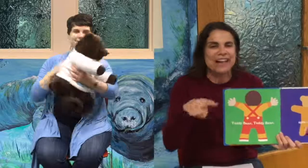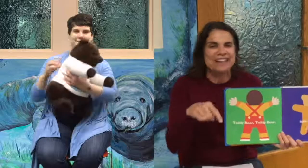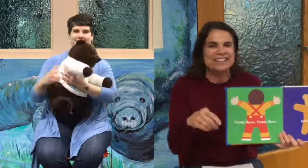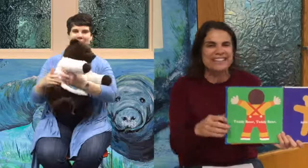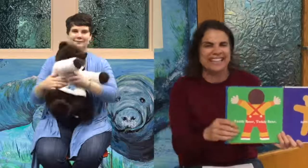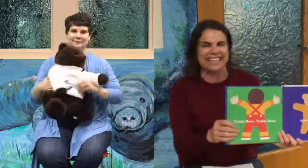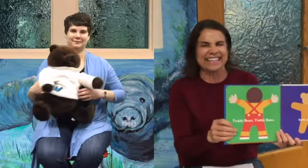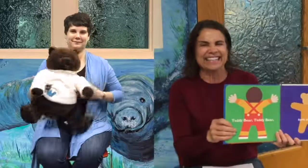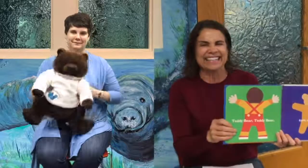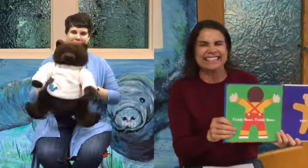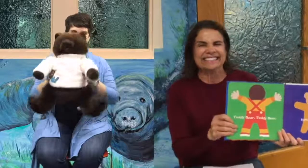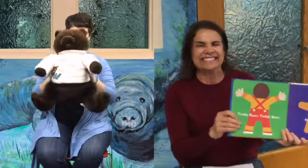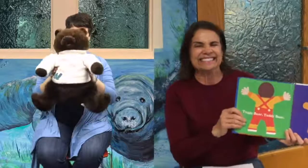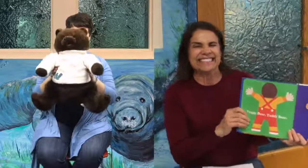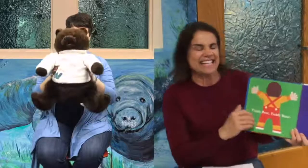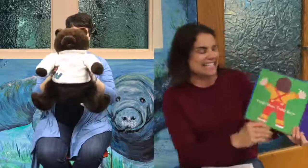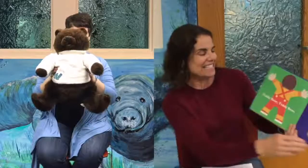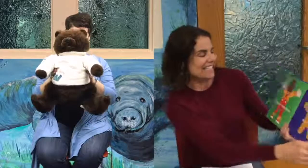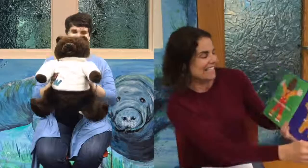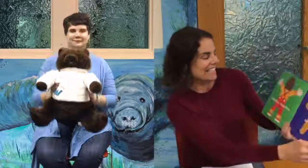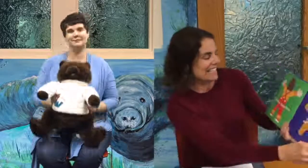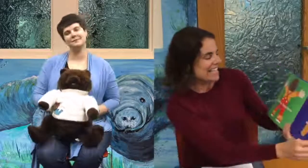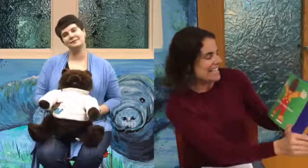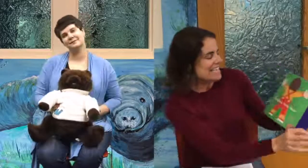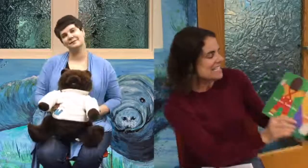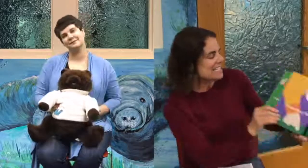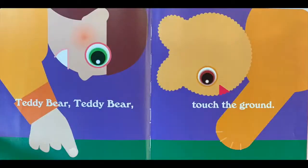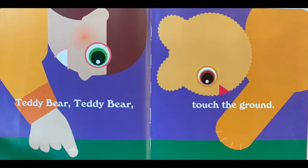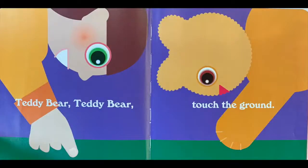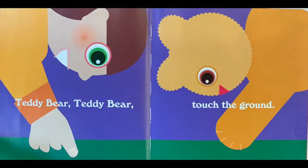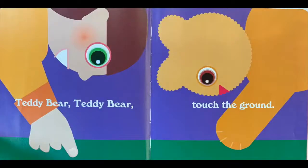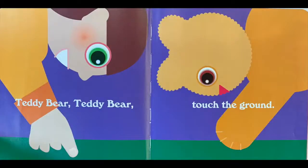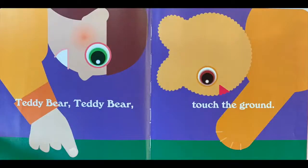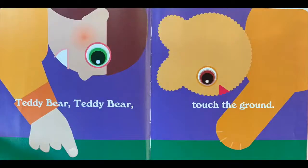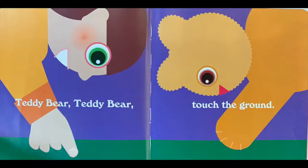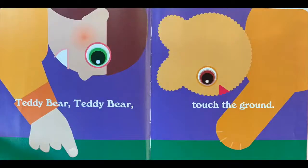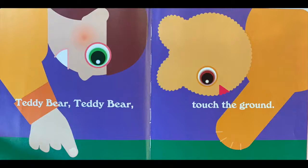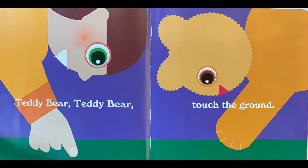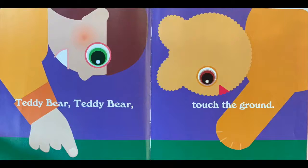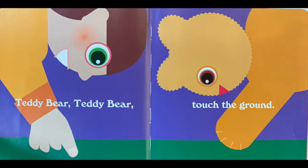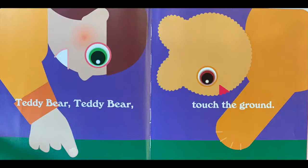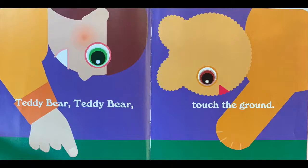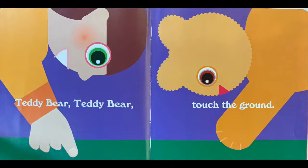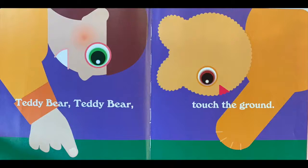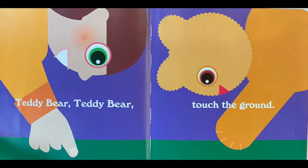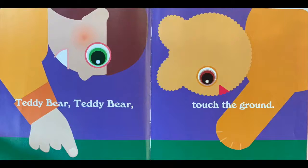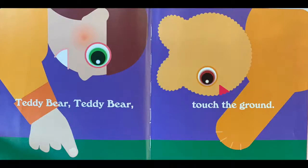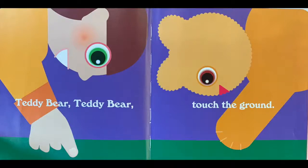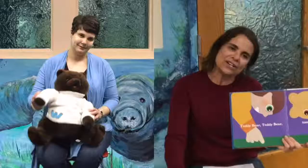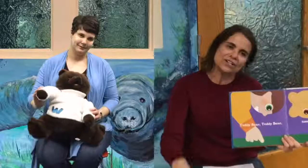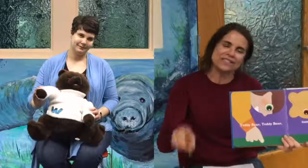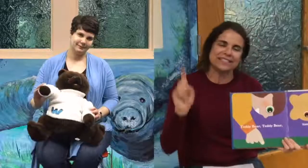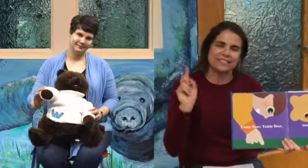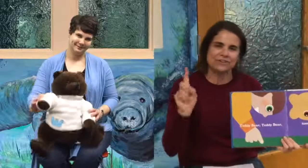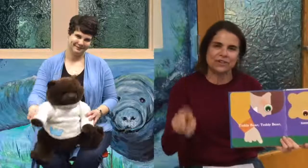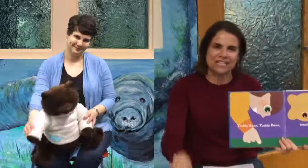around. Nice. Teddy bear, teddy bear, touch the ground. See if you can touch